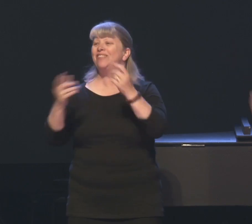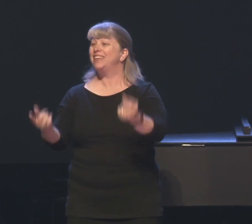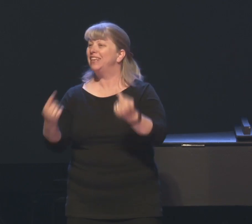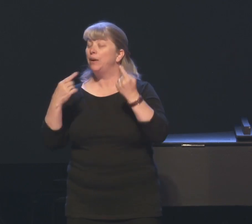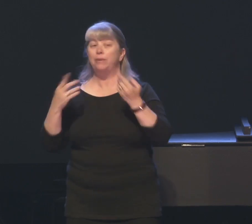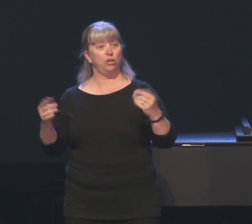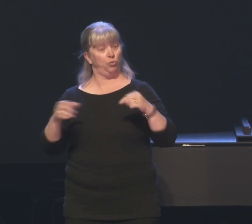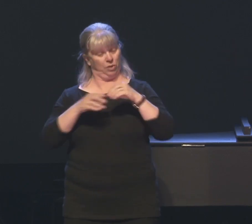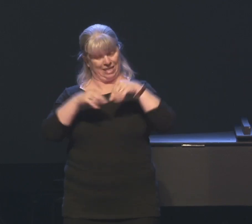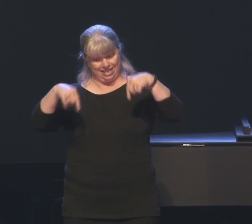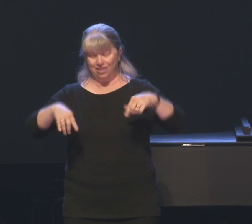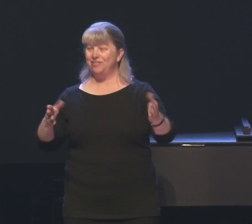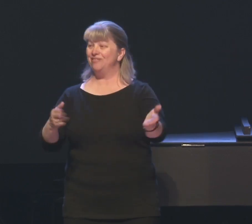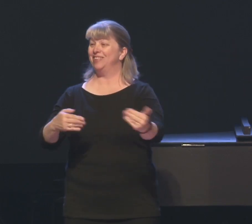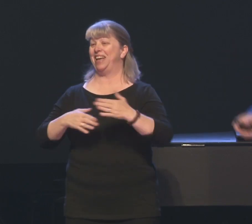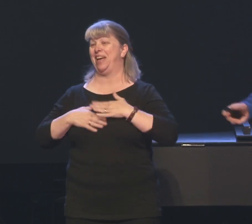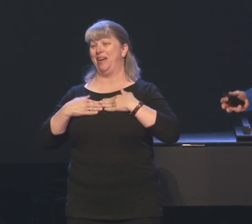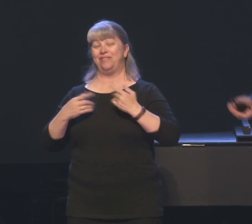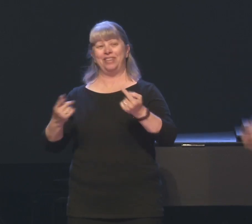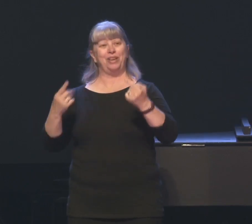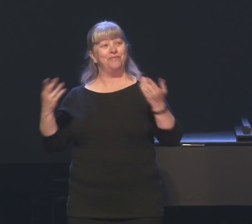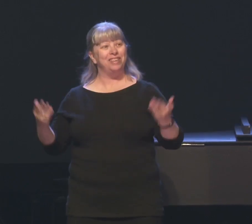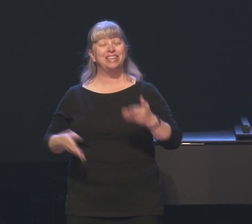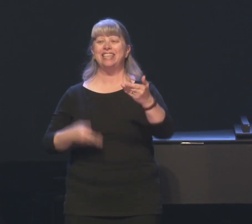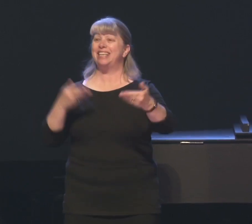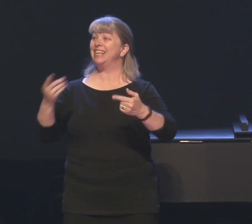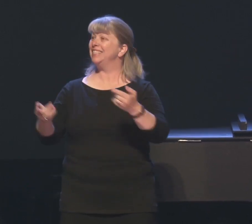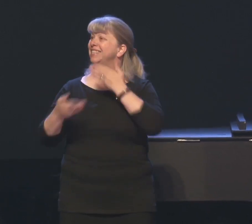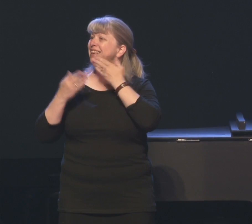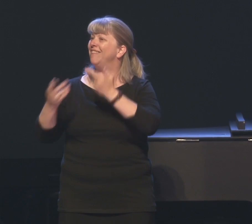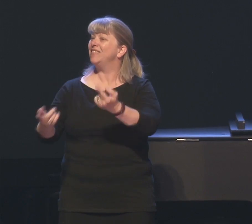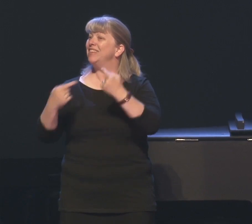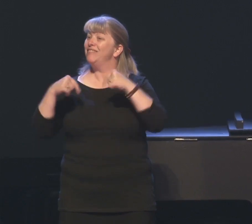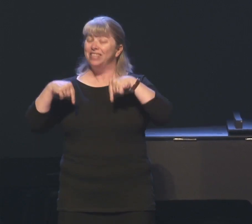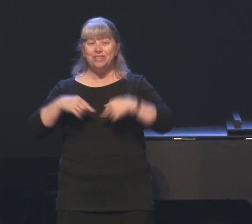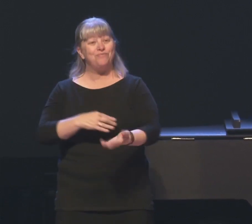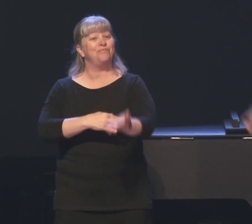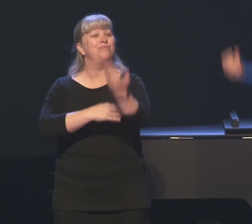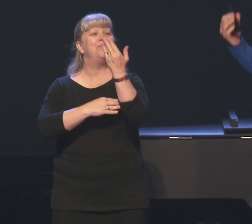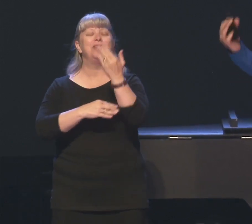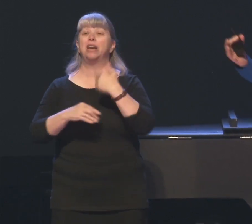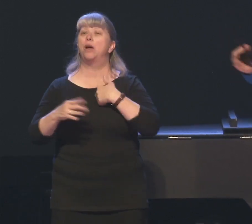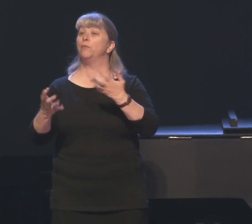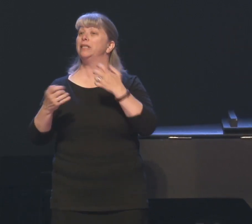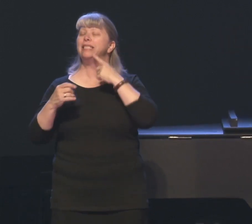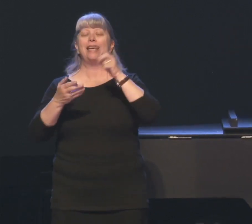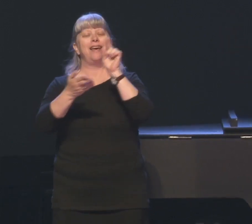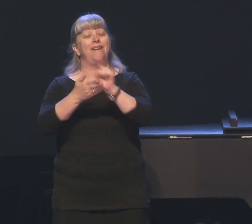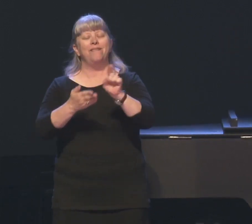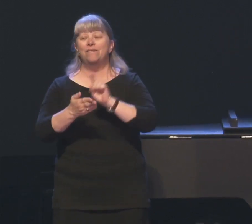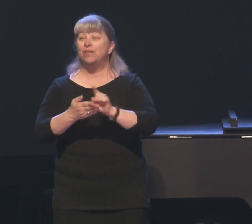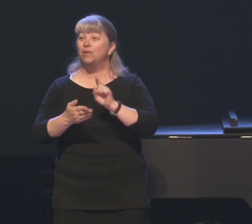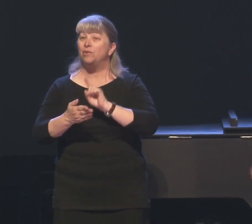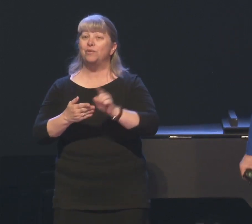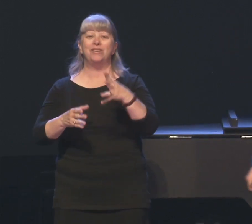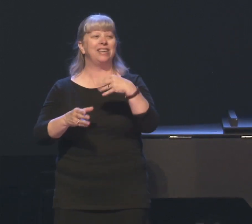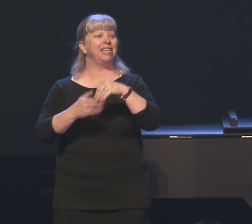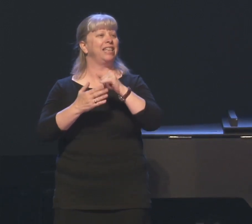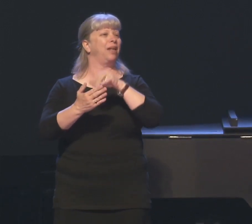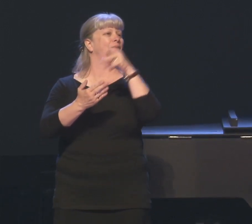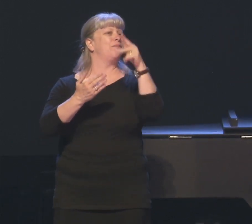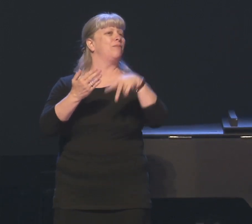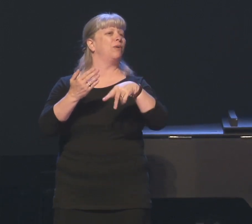of you that are in the room, great to have you. If you're a guest, thanks for being here this morning. I like to say every week, right inside that